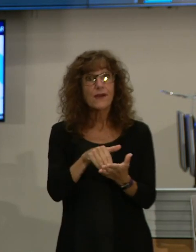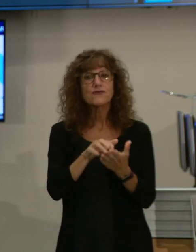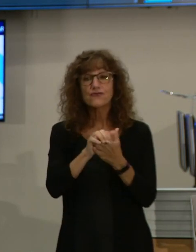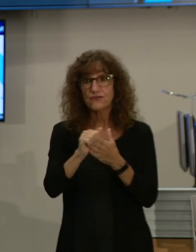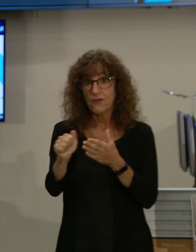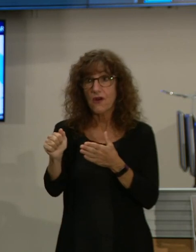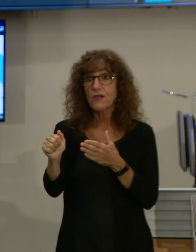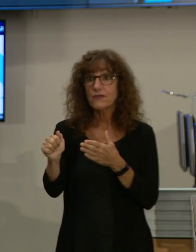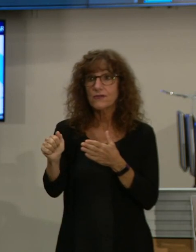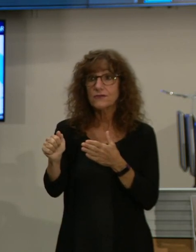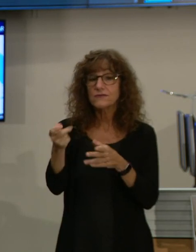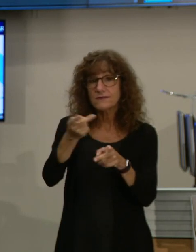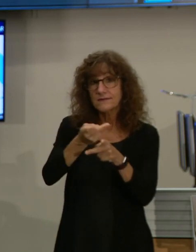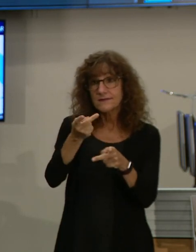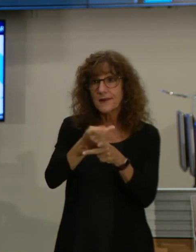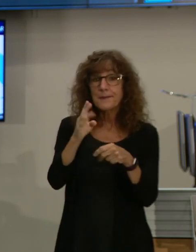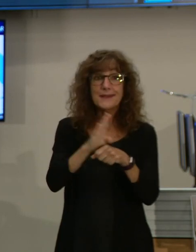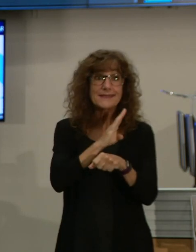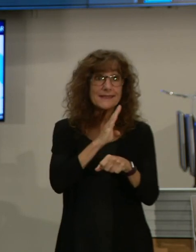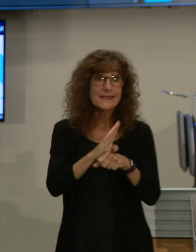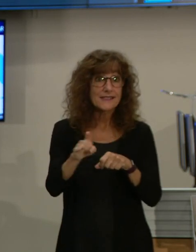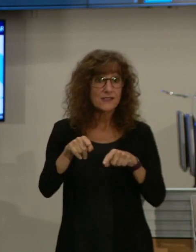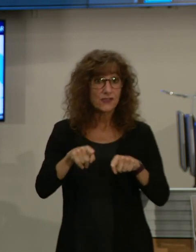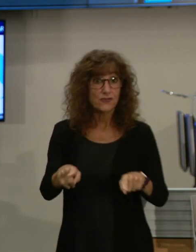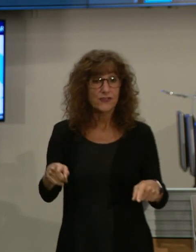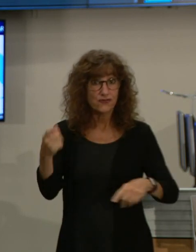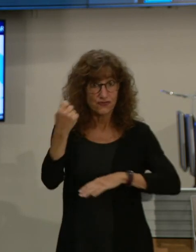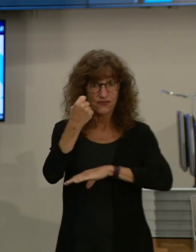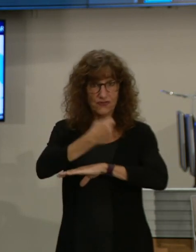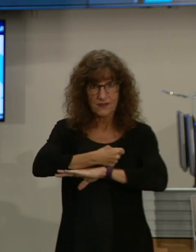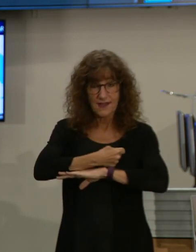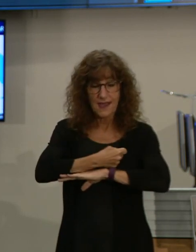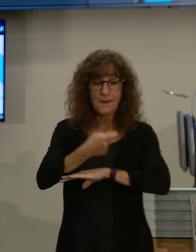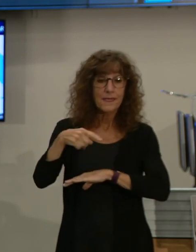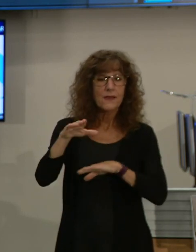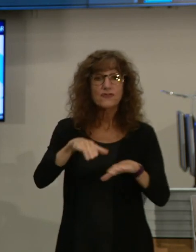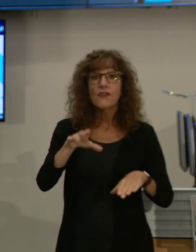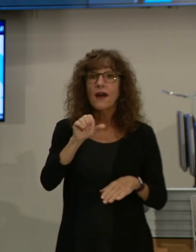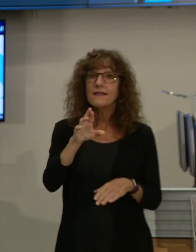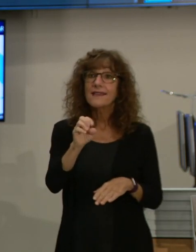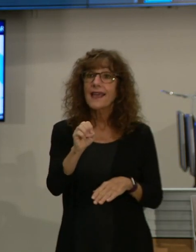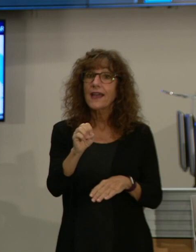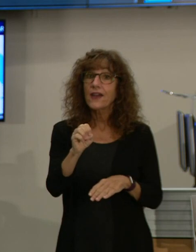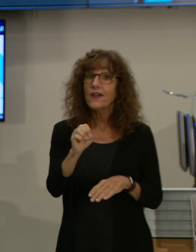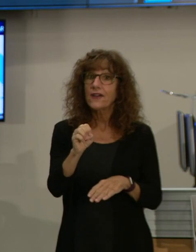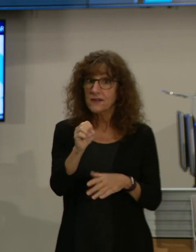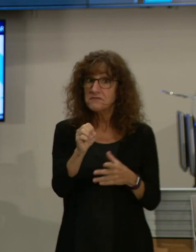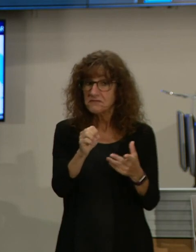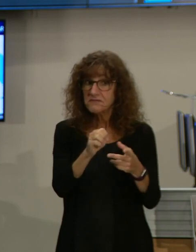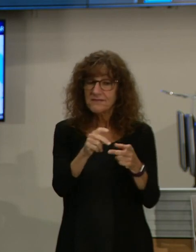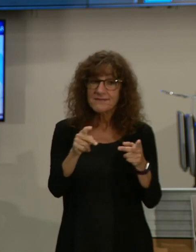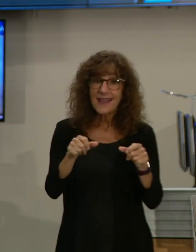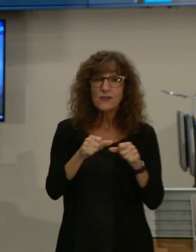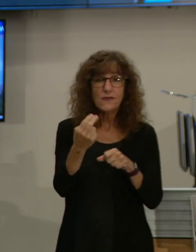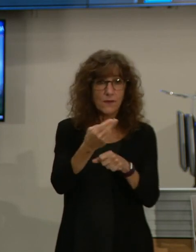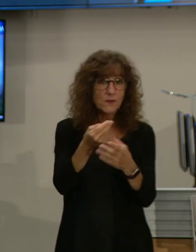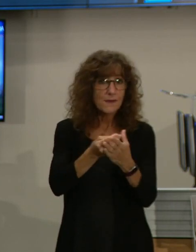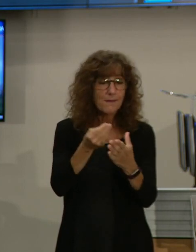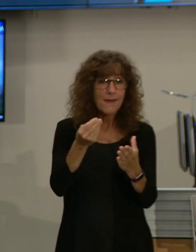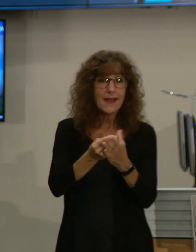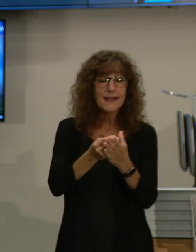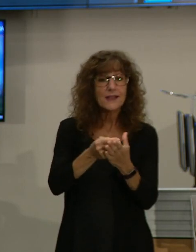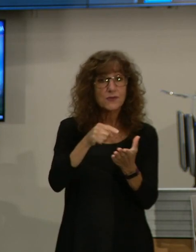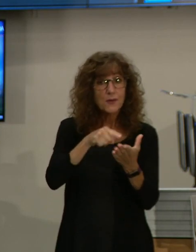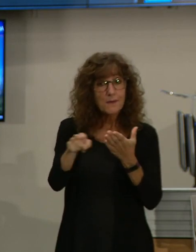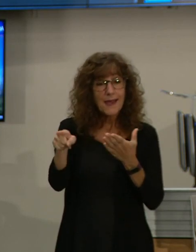$735,000 to maintain their businesses during the shutdown. These child care facilities across our county have used the funds to make